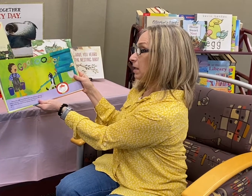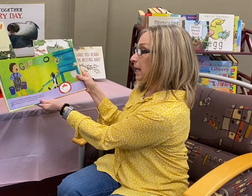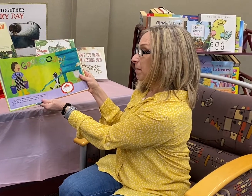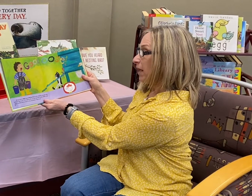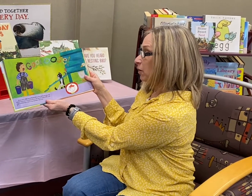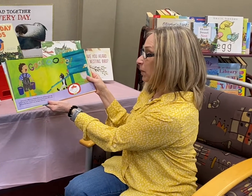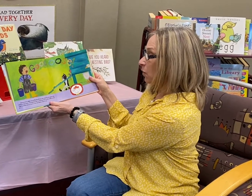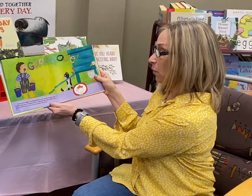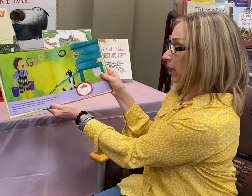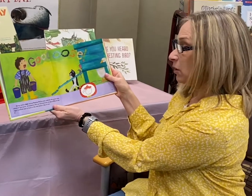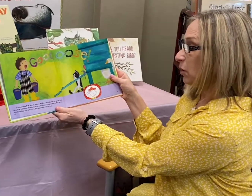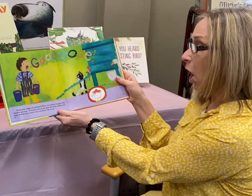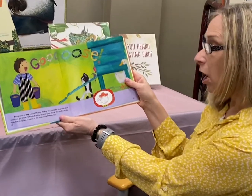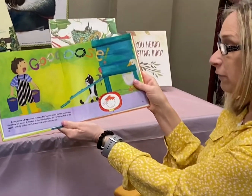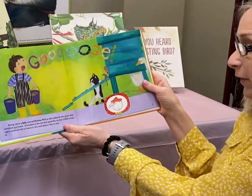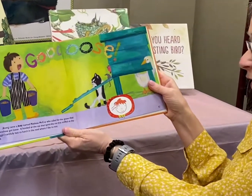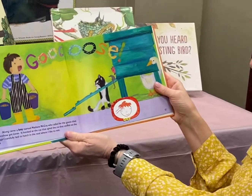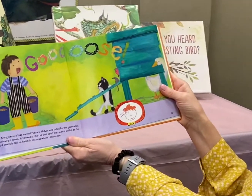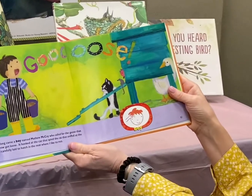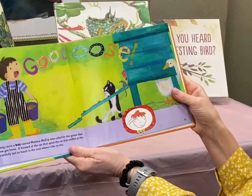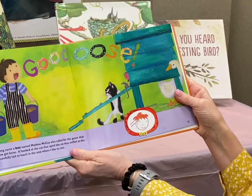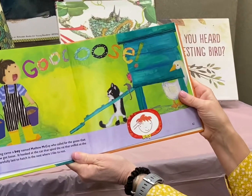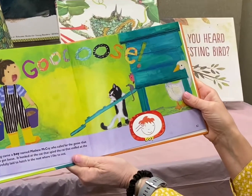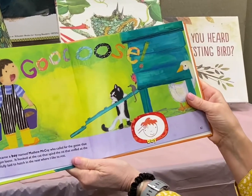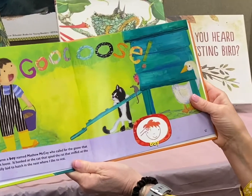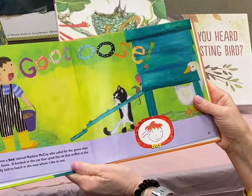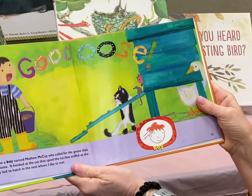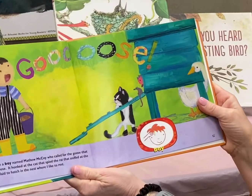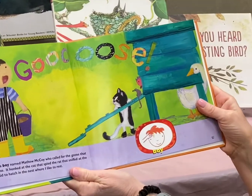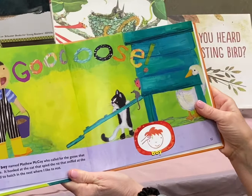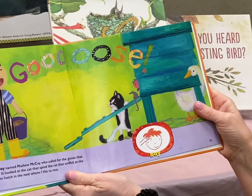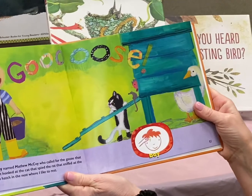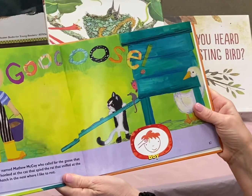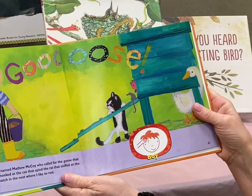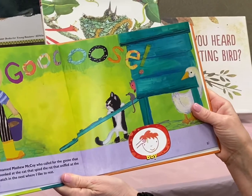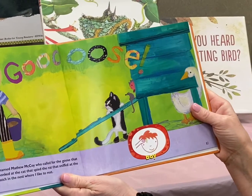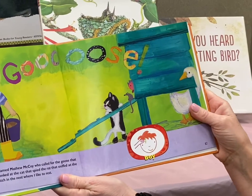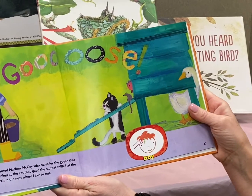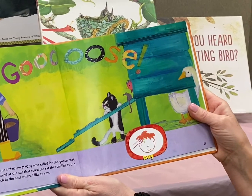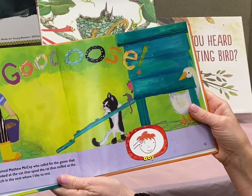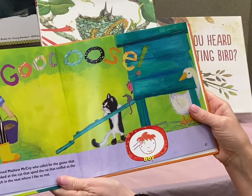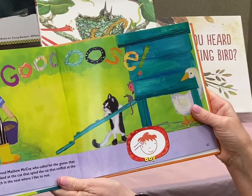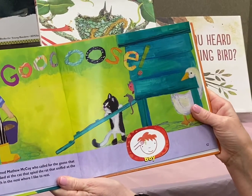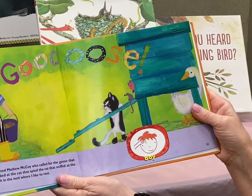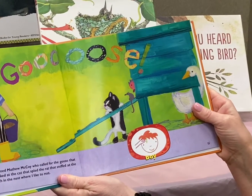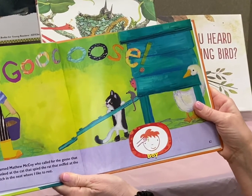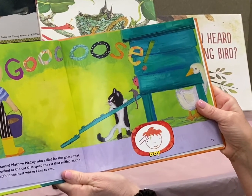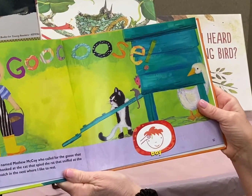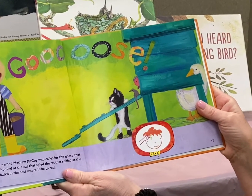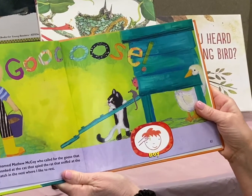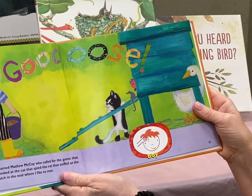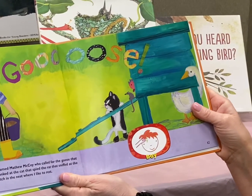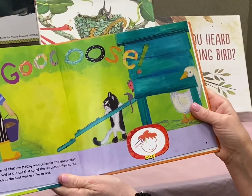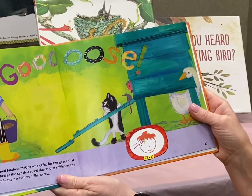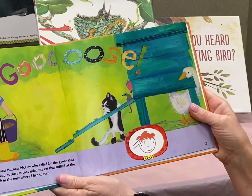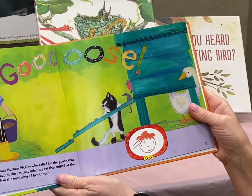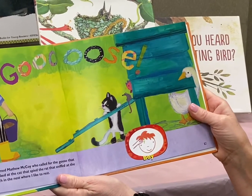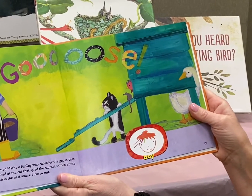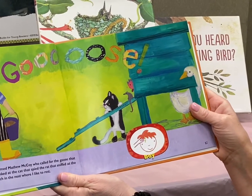named Matthew McCoy, who called for the goose that somehow got loose. It honked at the cat that spied the rat, that sniffed at the eggs I